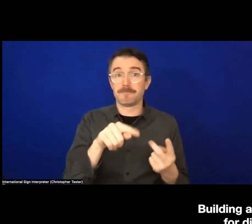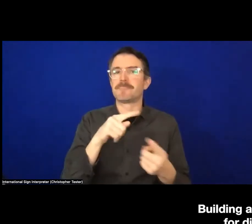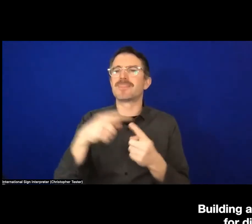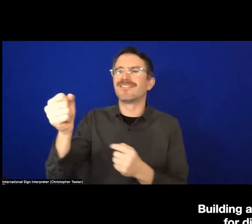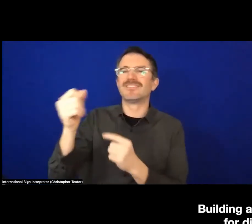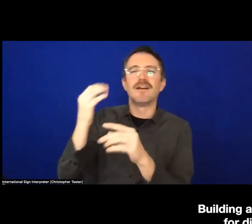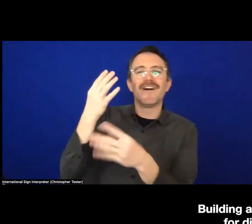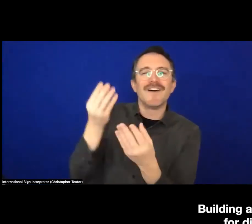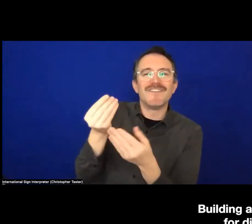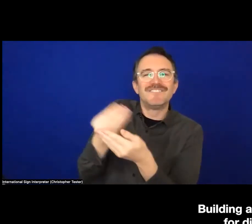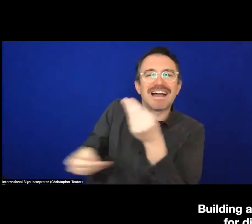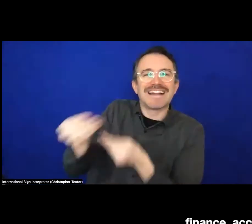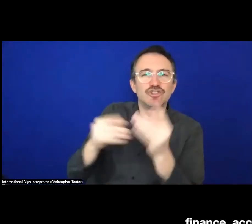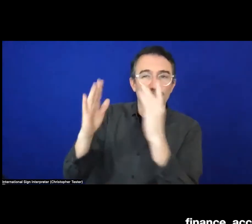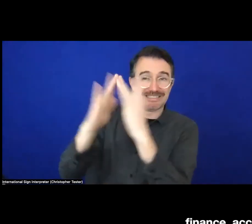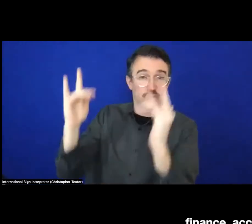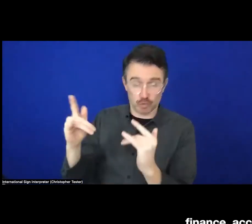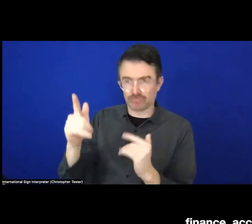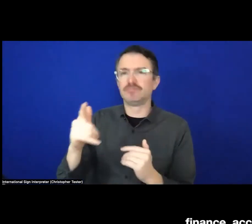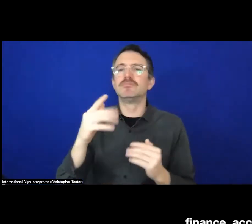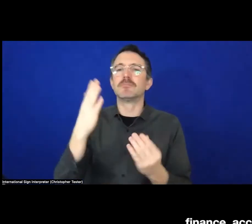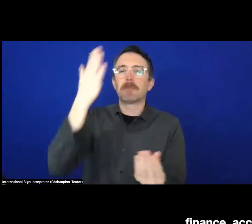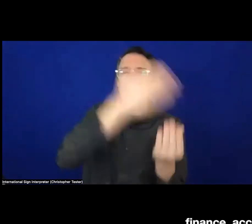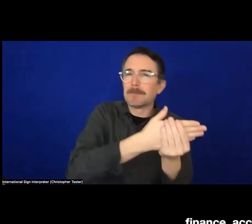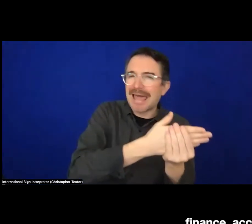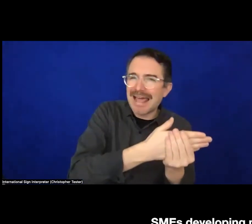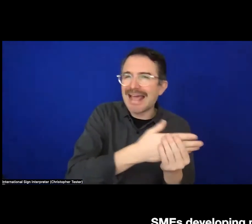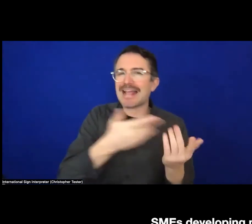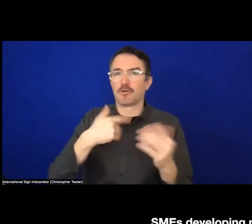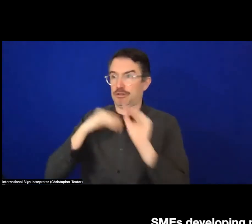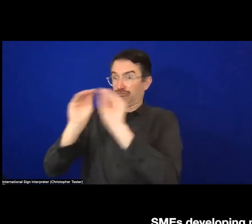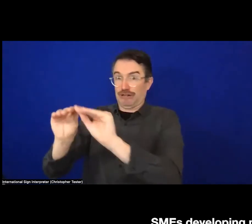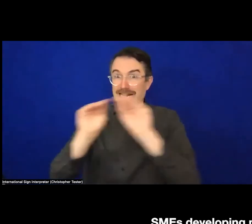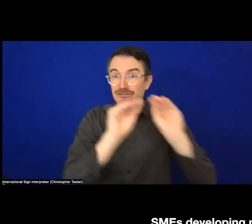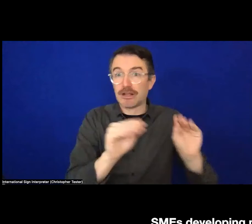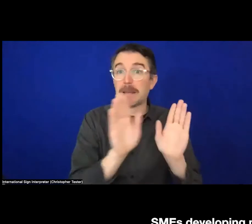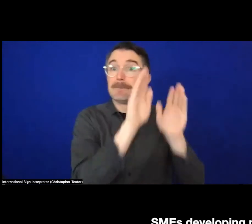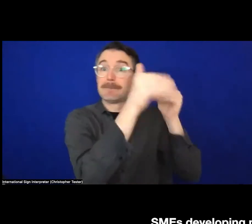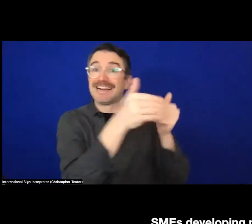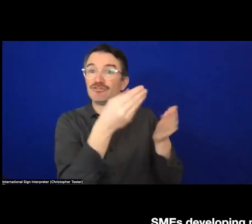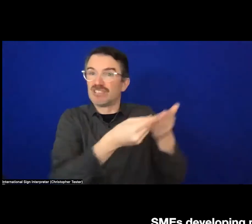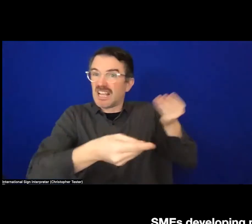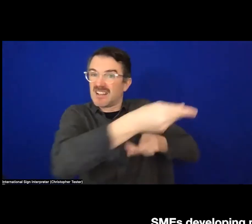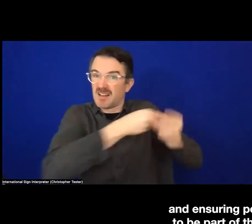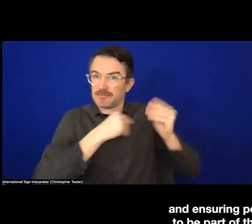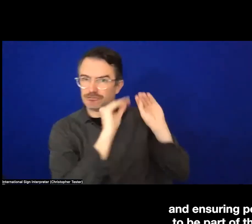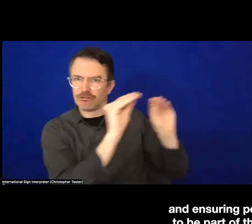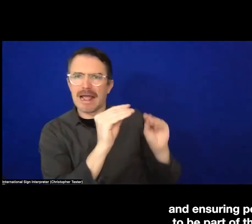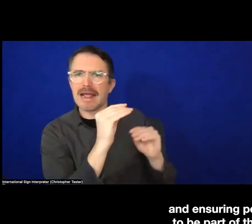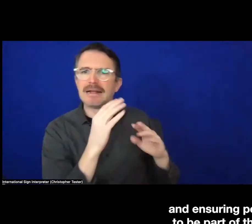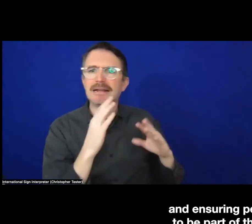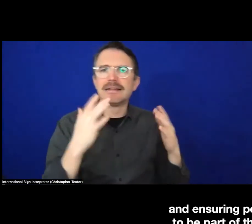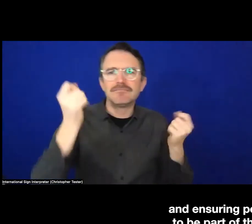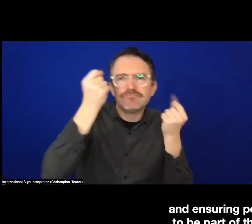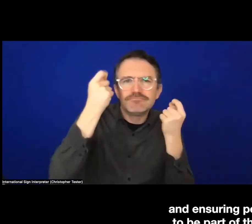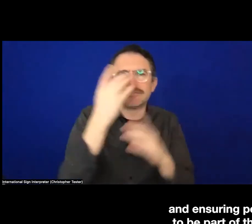audits, job fairs for disabilities, finance access for disabled SMEs, developing monitoring instruments,